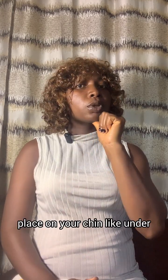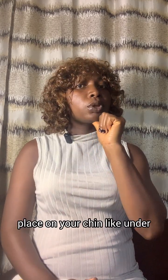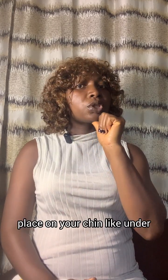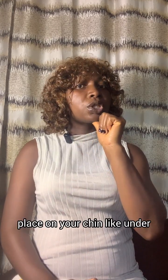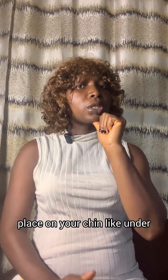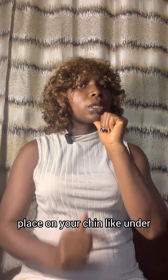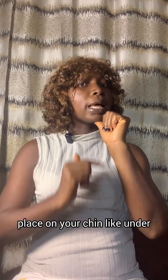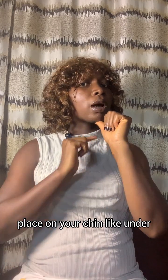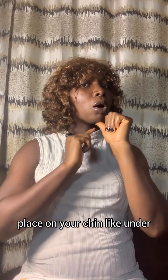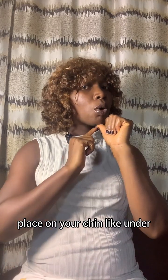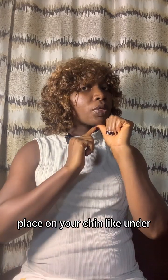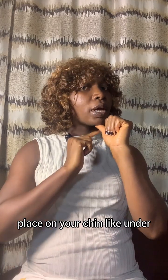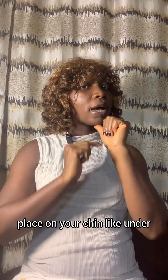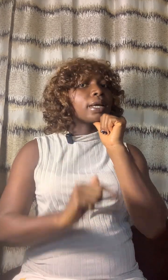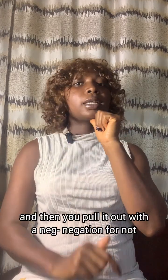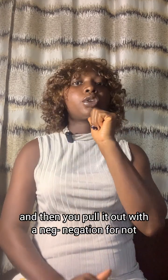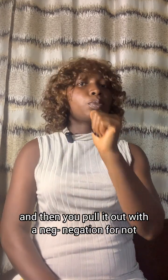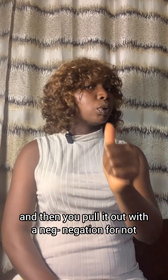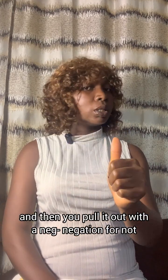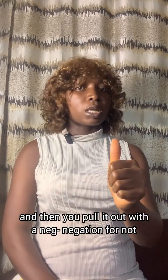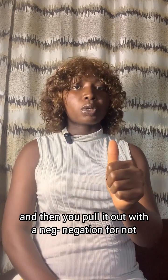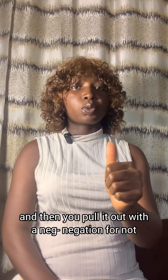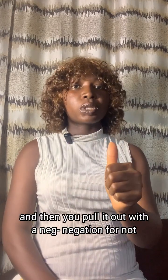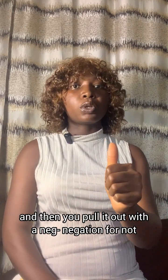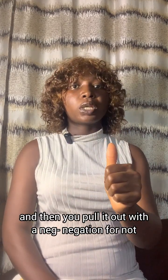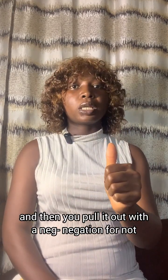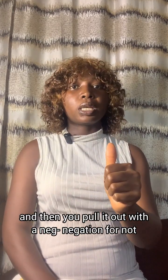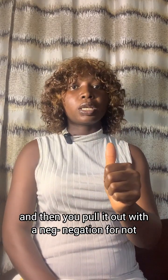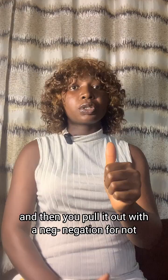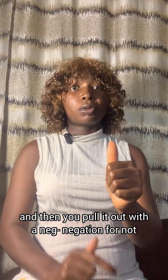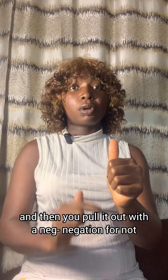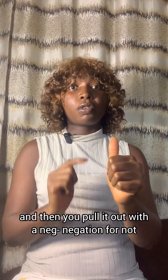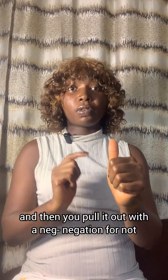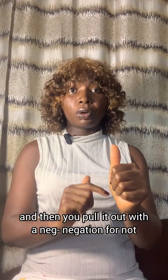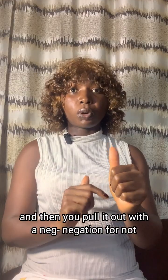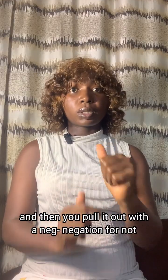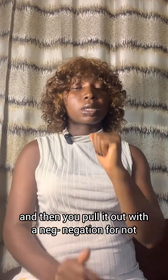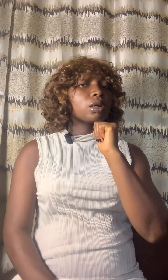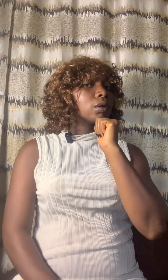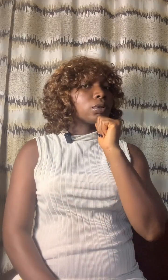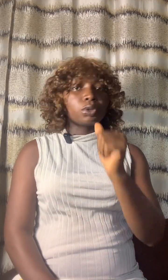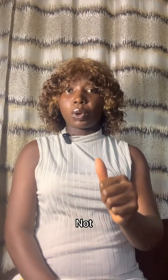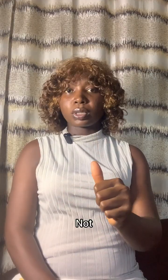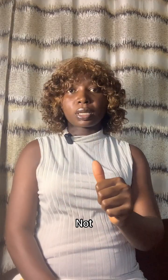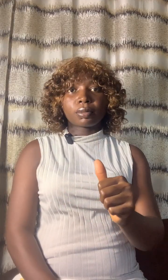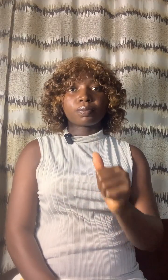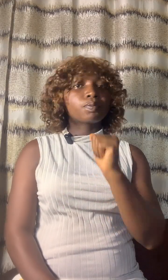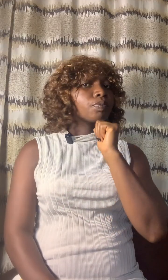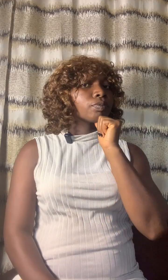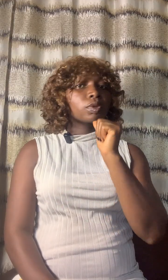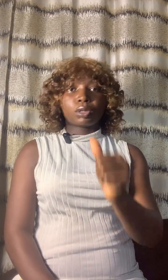your chin like under, and then you pull it out with a negation for not, not,